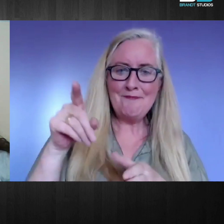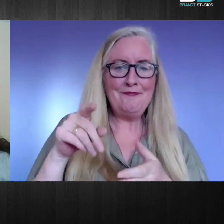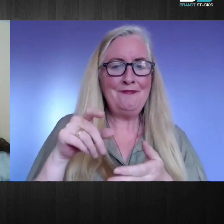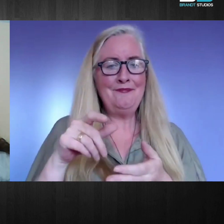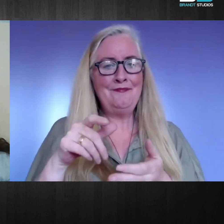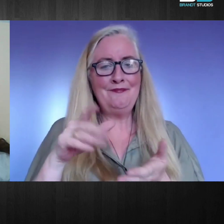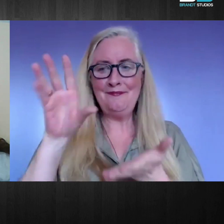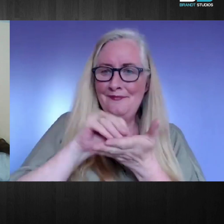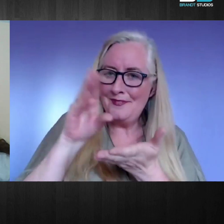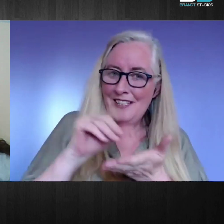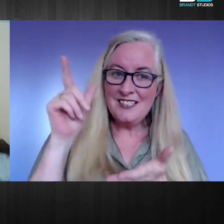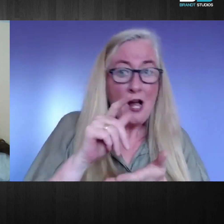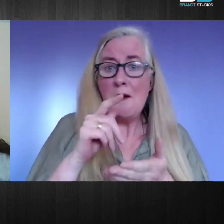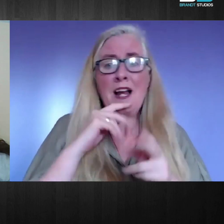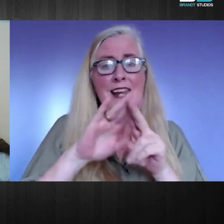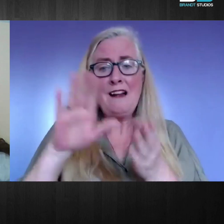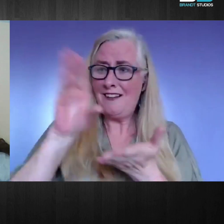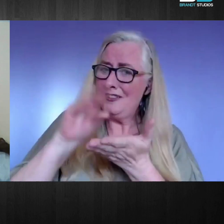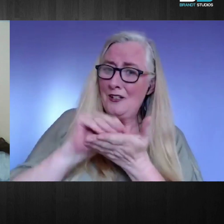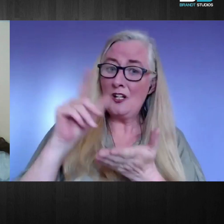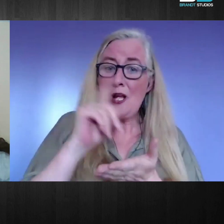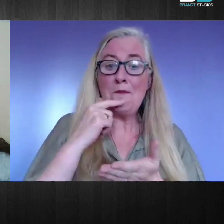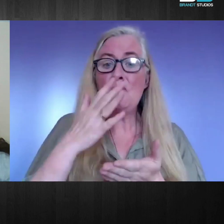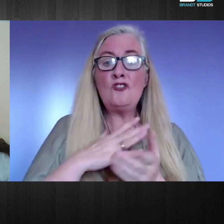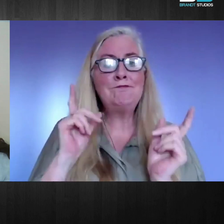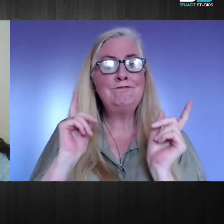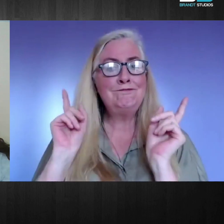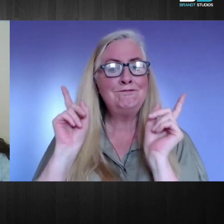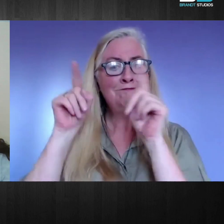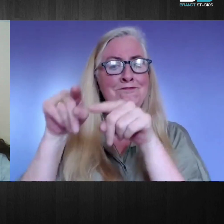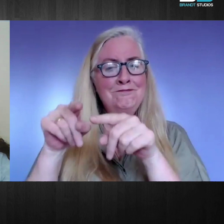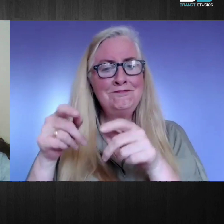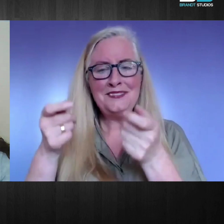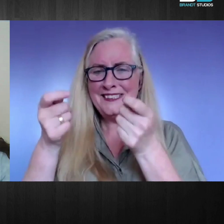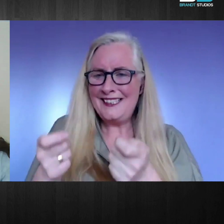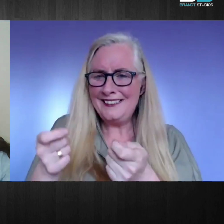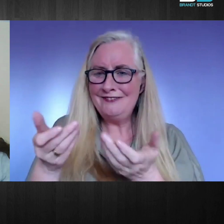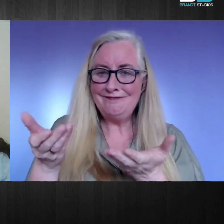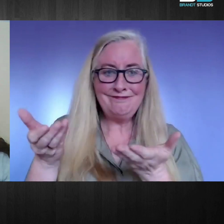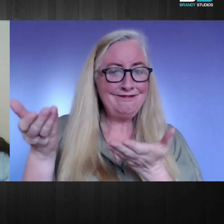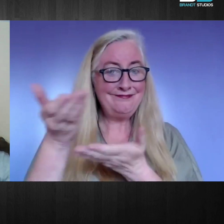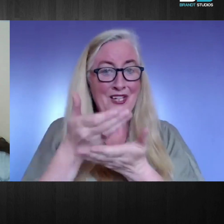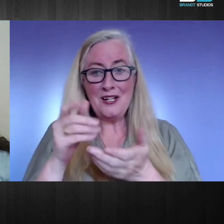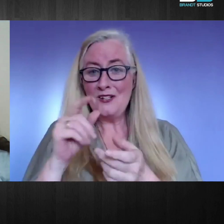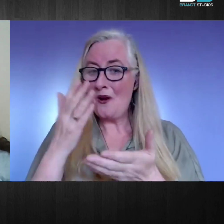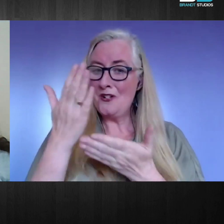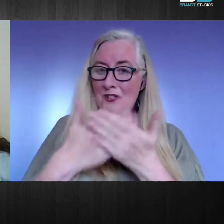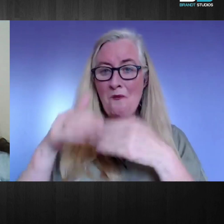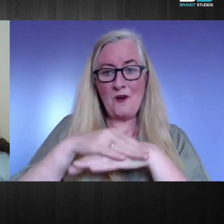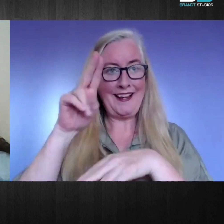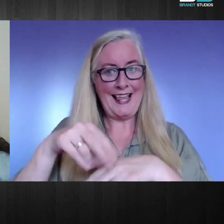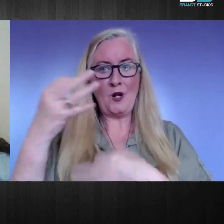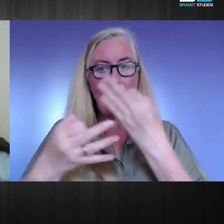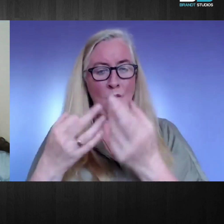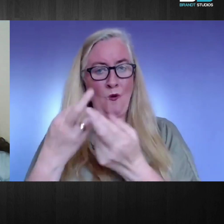people who I know who are friends there. Sometimes we just sit down and play Uno. And it's just a place to go away and relax with them. And I would recommend